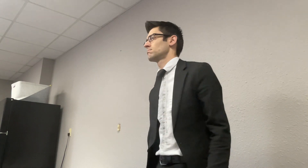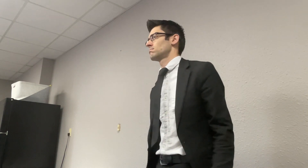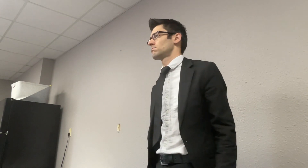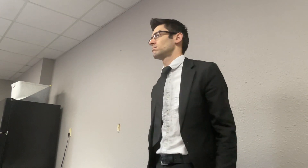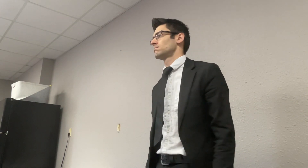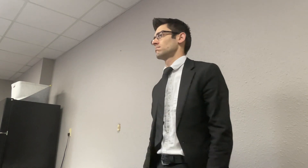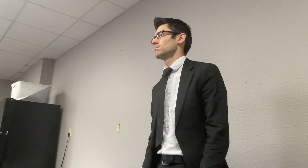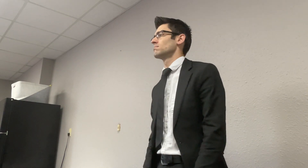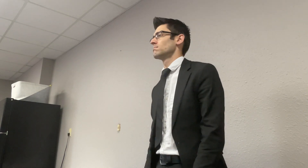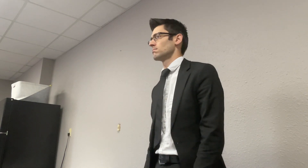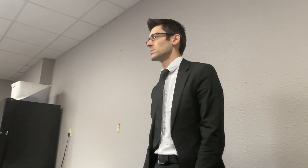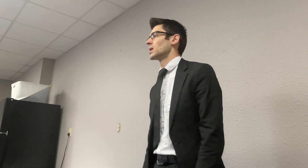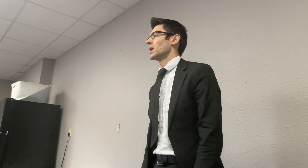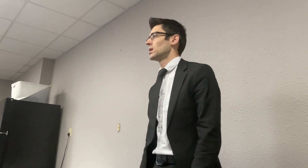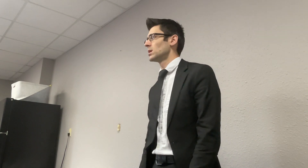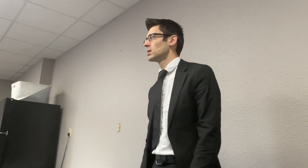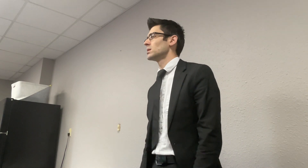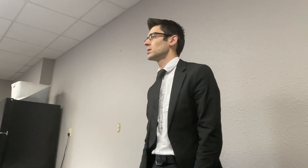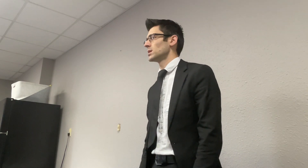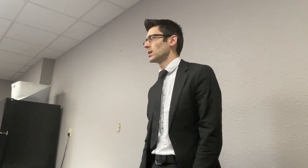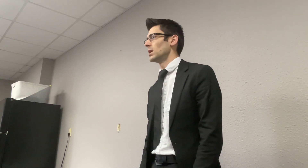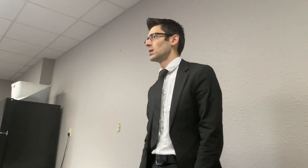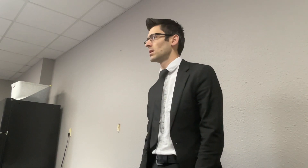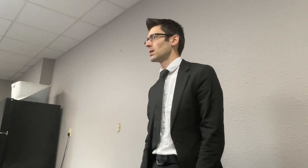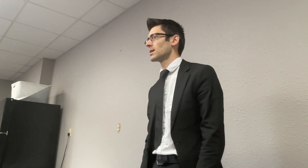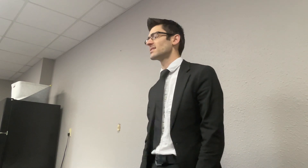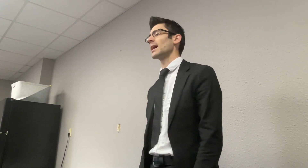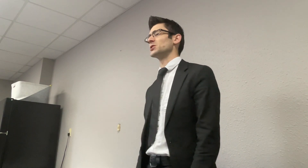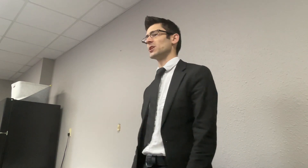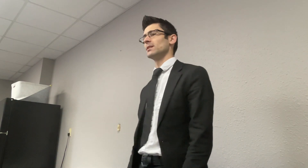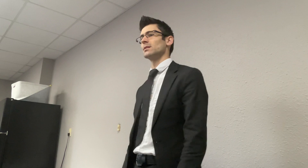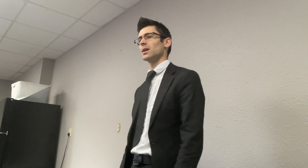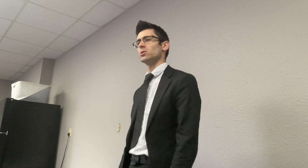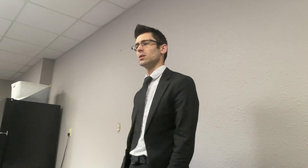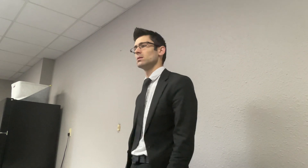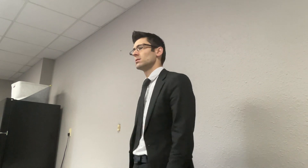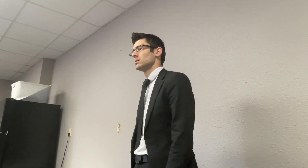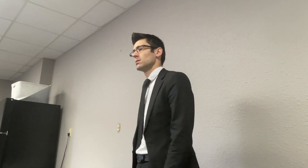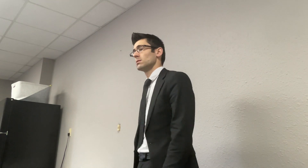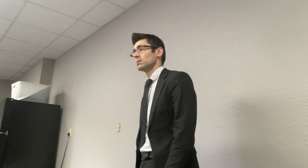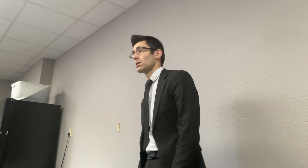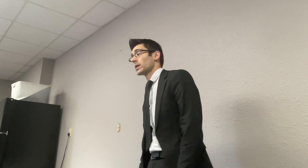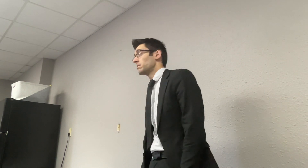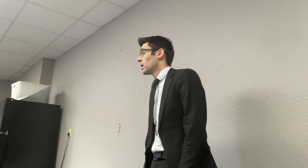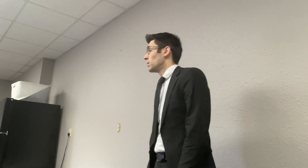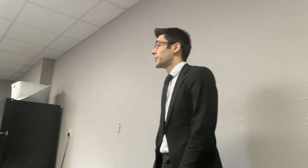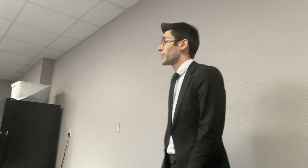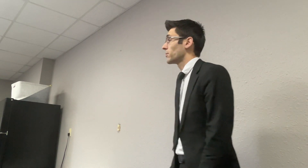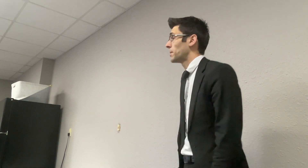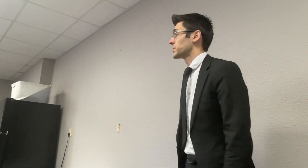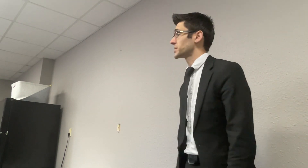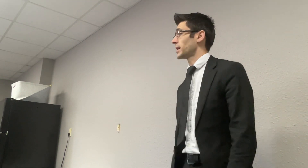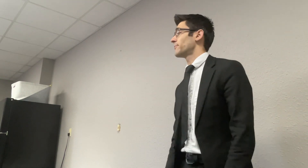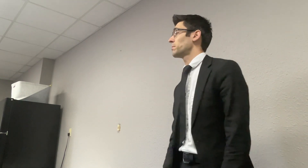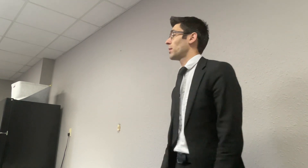23rd. Yeah. Okay. So just wanted to let you know. Gotcha. Okay, month. Do you remember the sign for month?